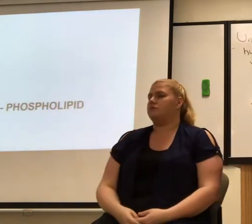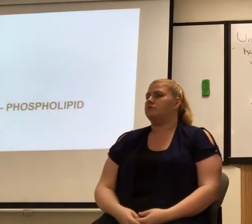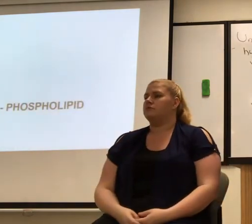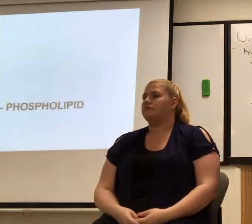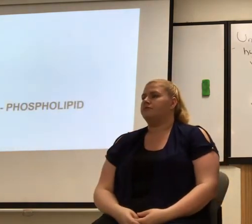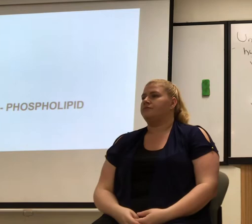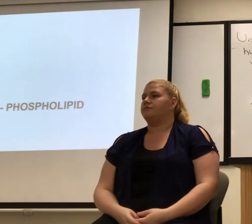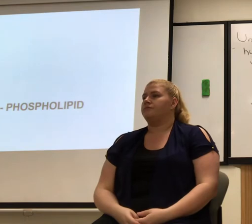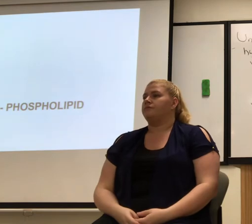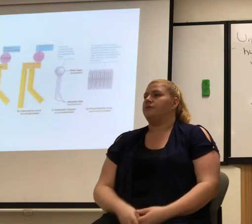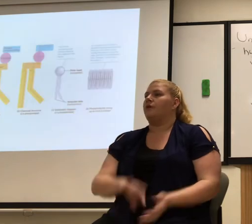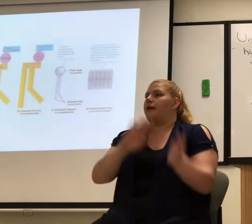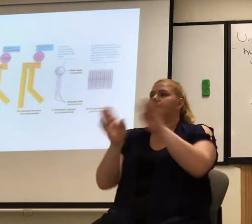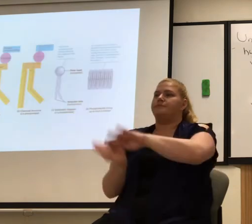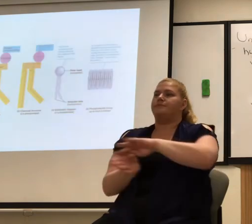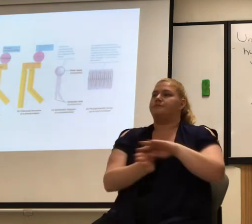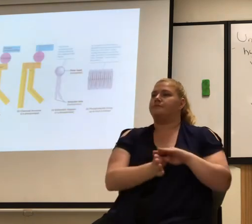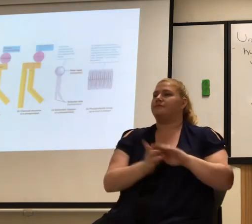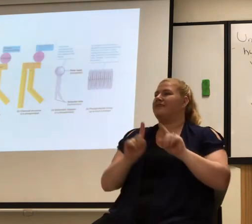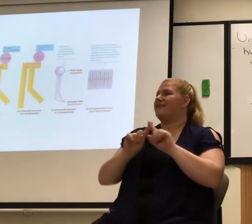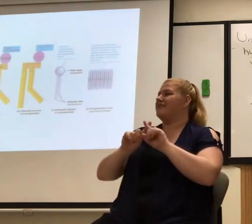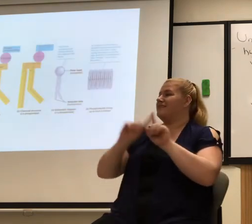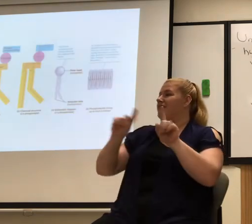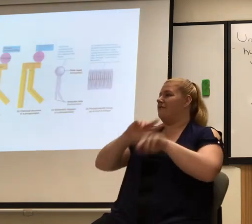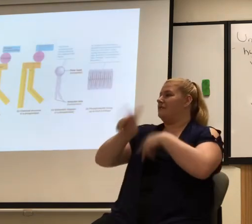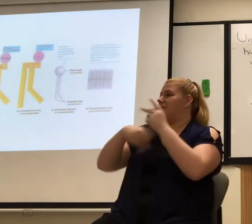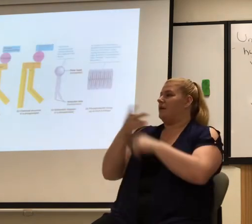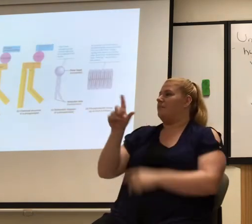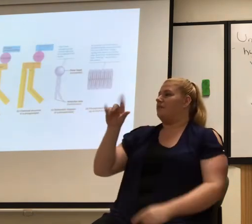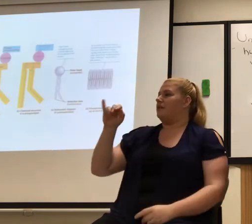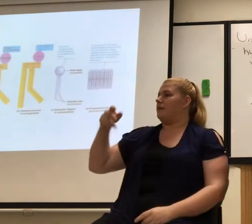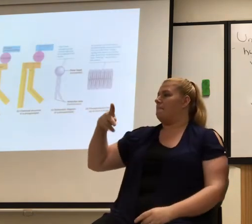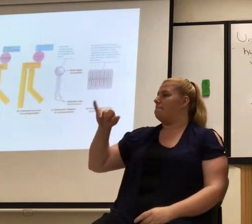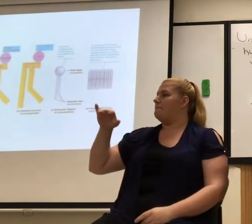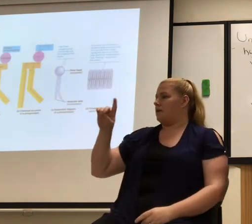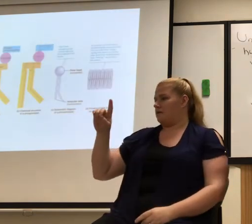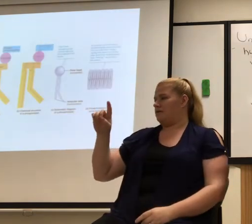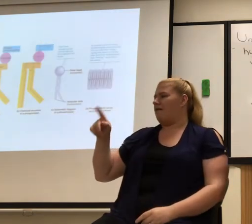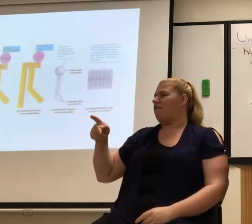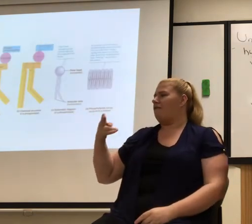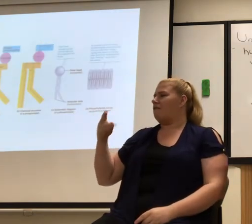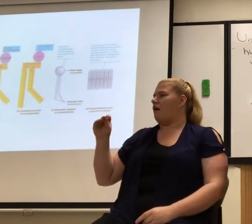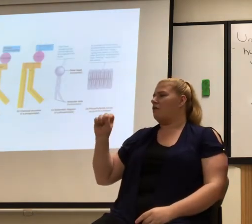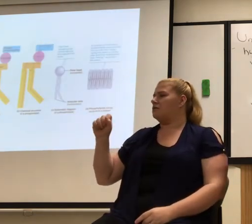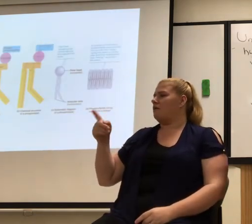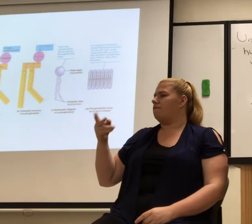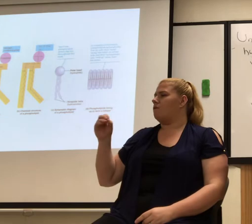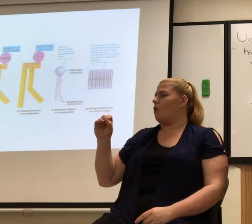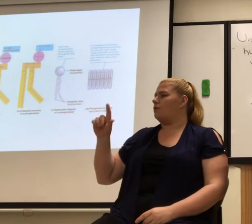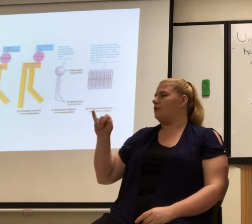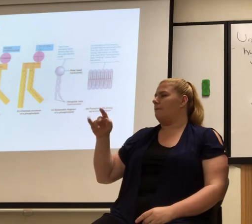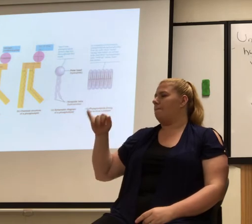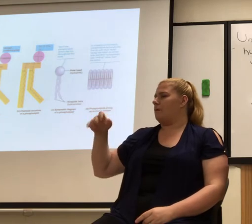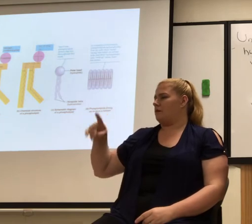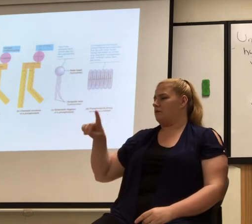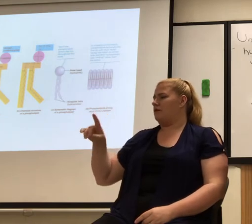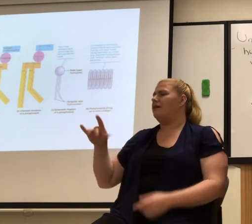Let's move on to a different kind of lipid. The phospholipid still has that glycerol backbone.